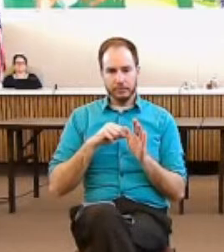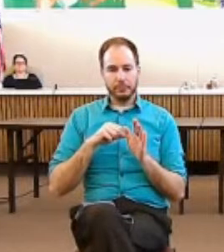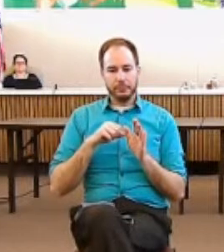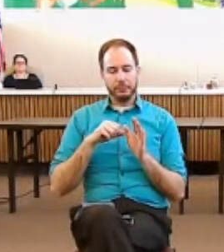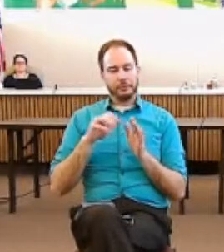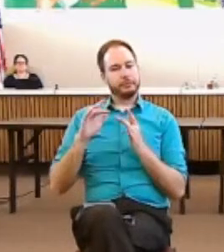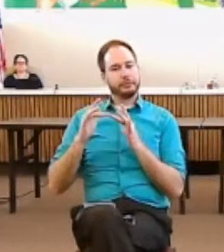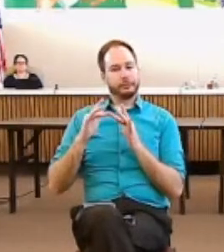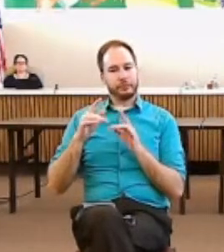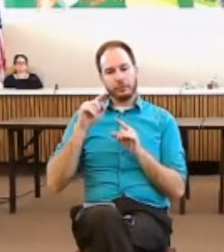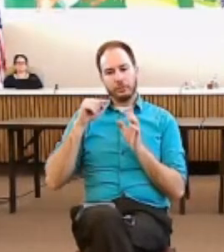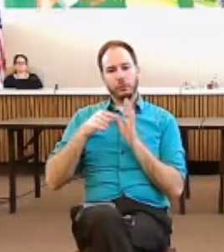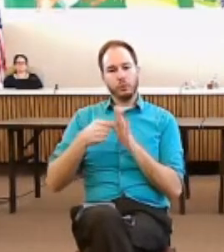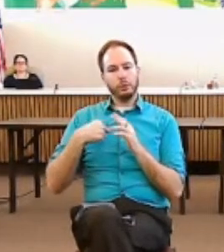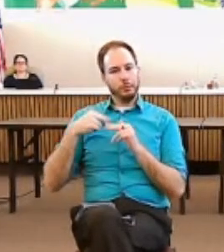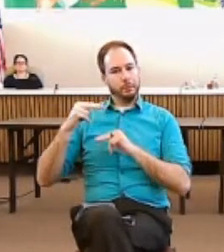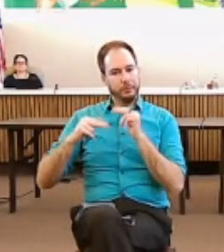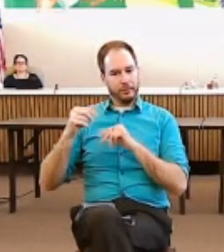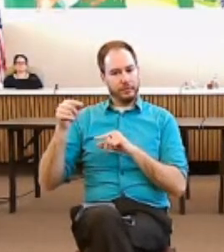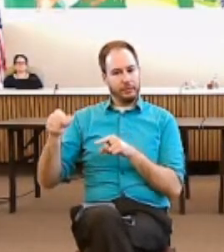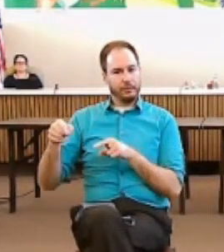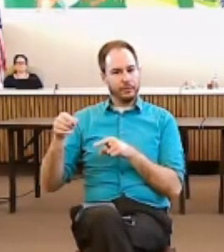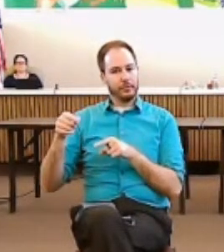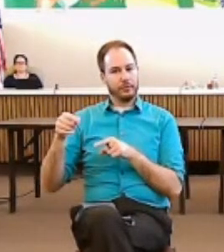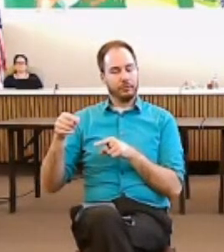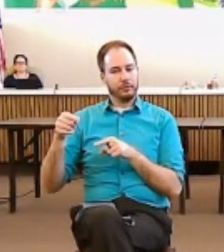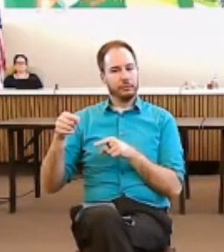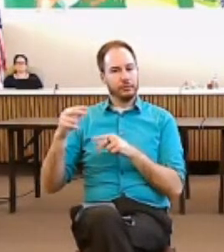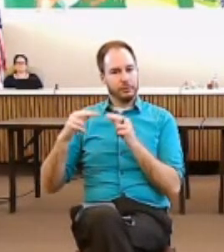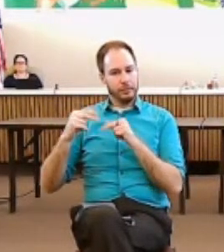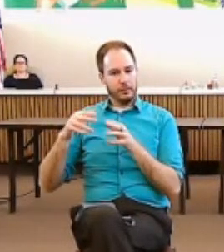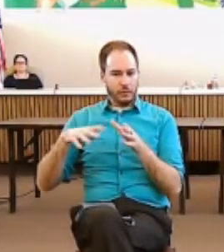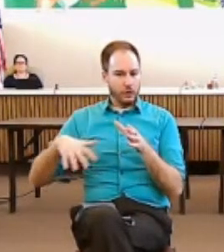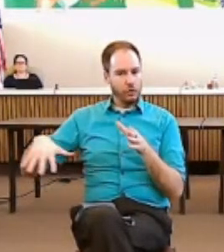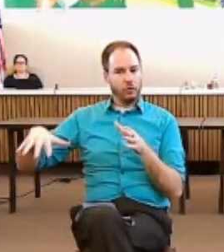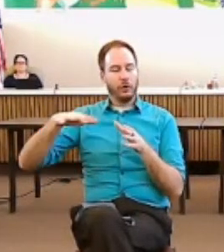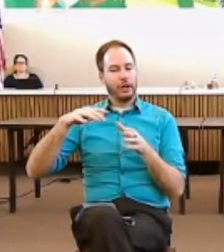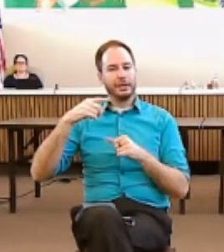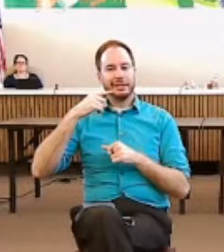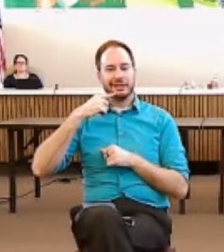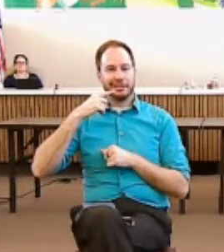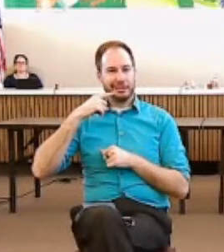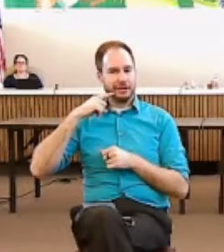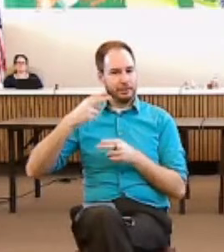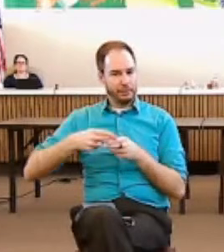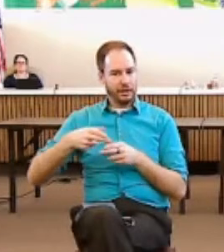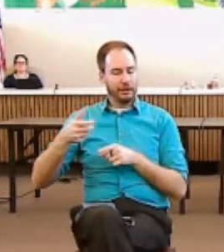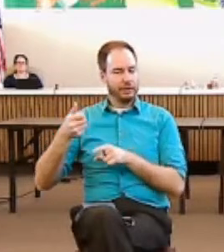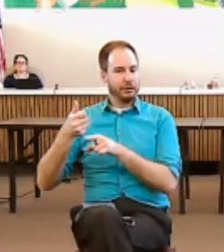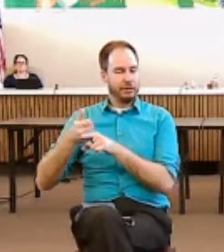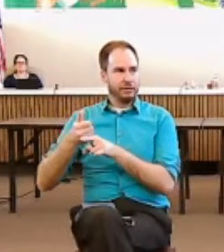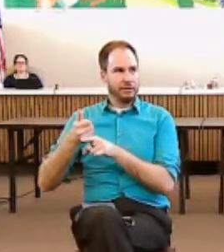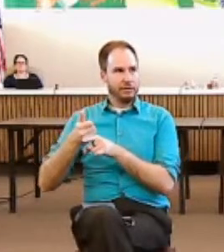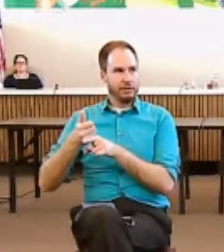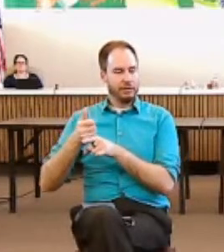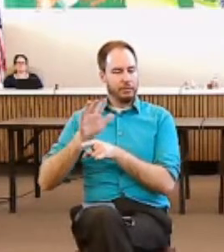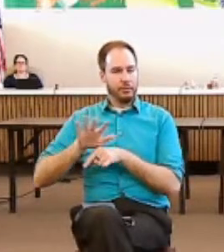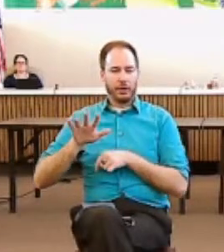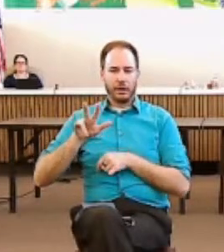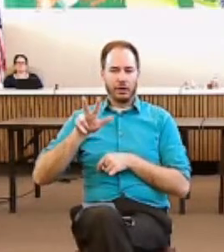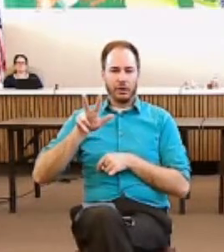on the internet, you showed me buildings that they've built around the area, and you had mentioned that it's